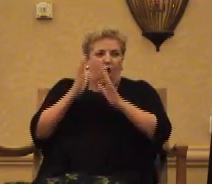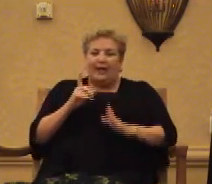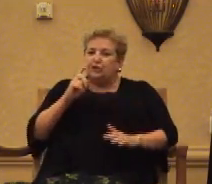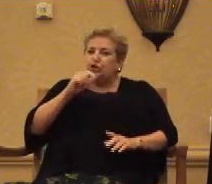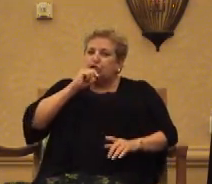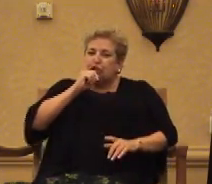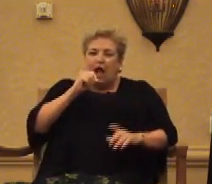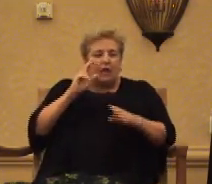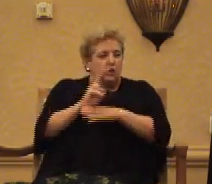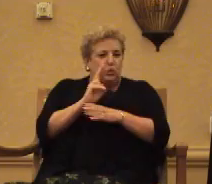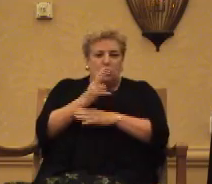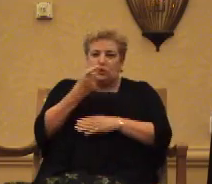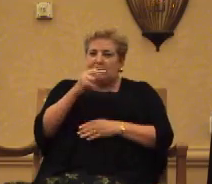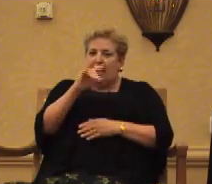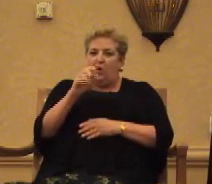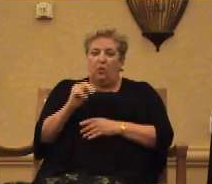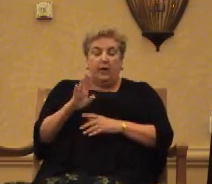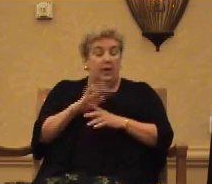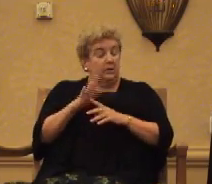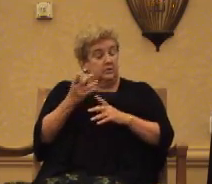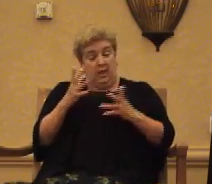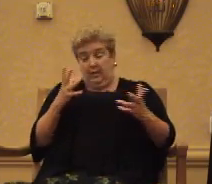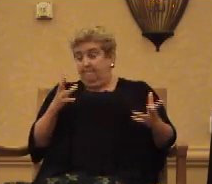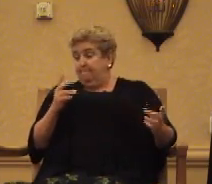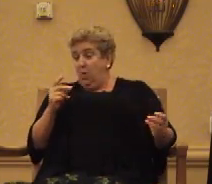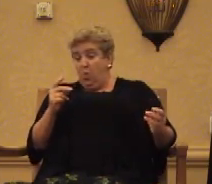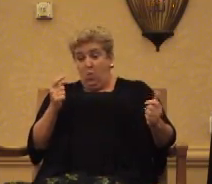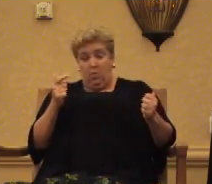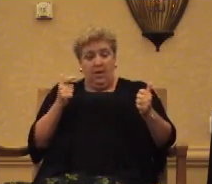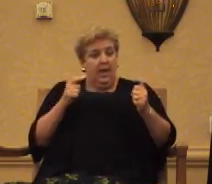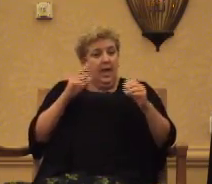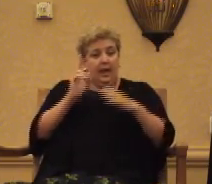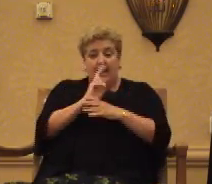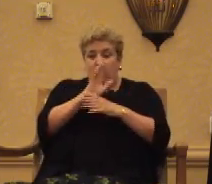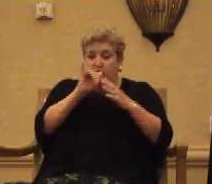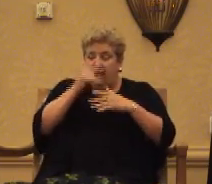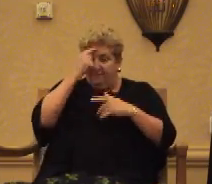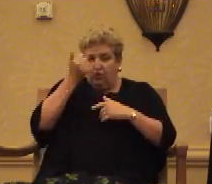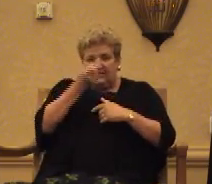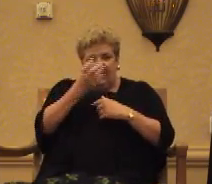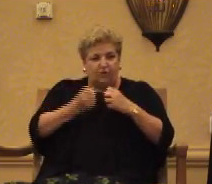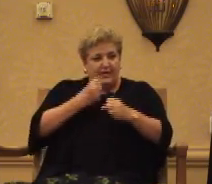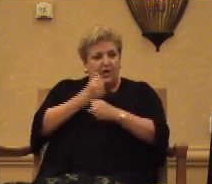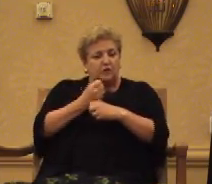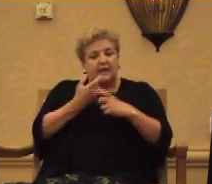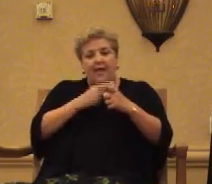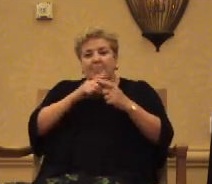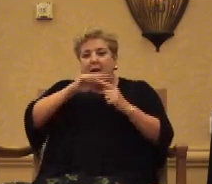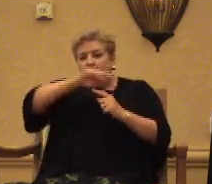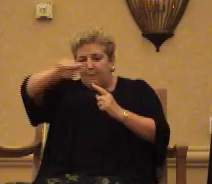me with it against the wall, and I did that for a number of years and came full circle back to alcohol.